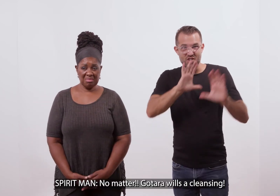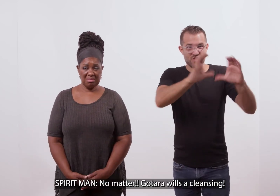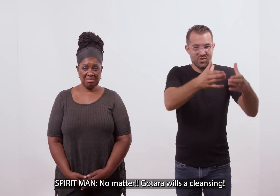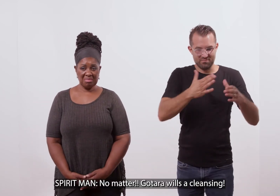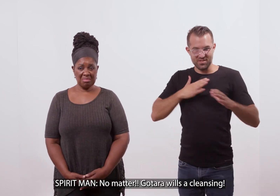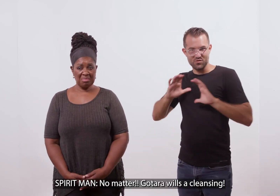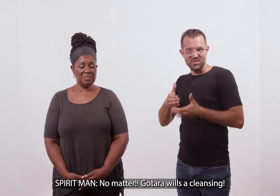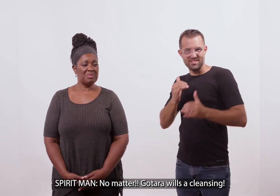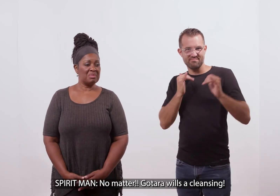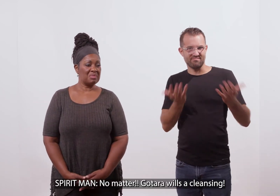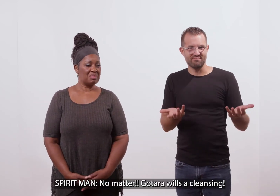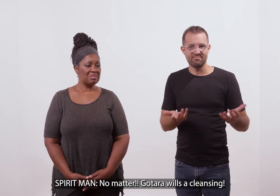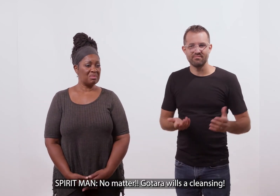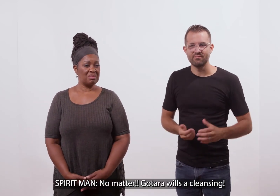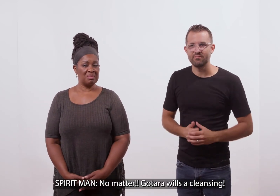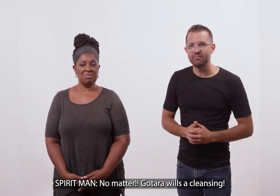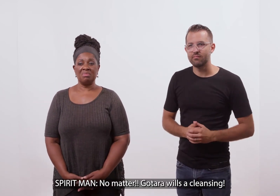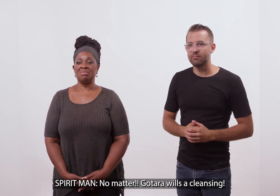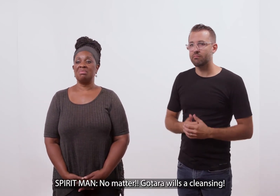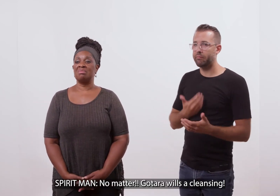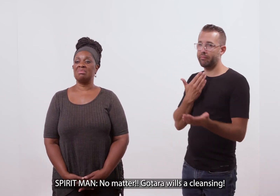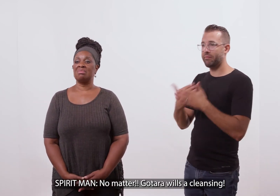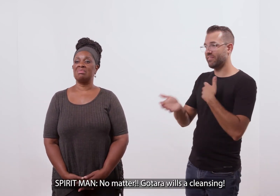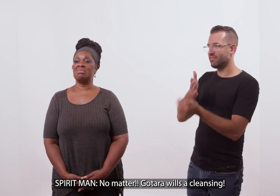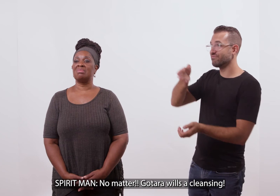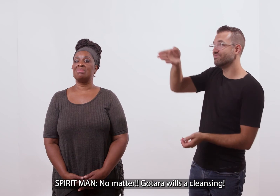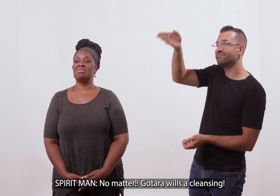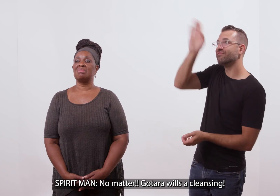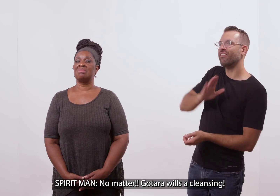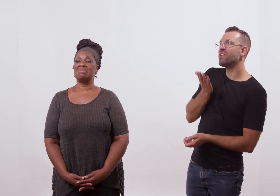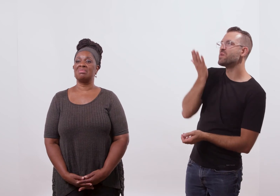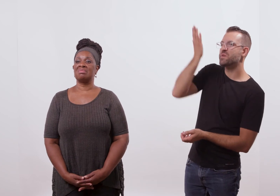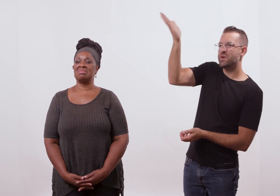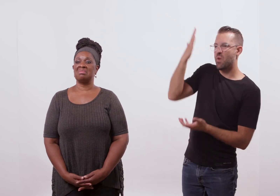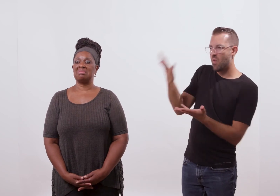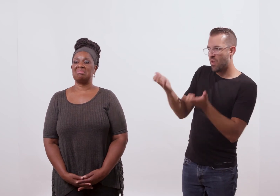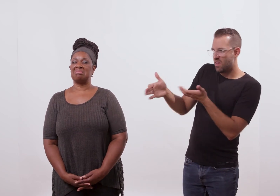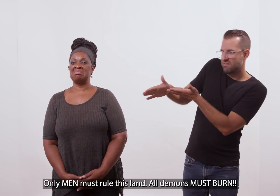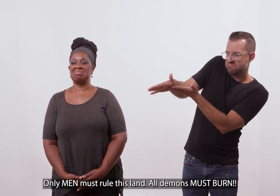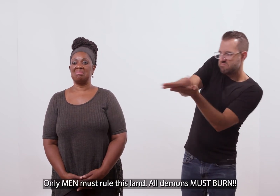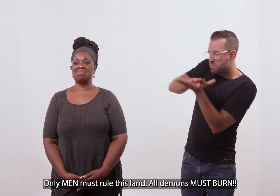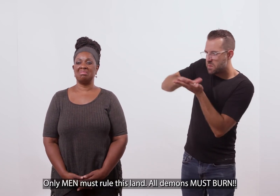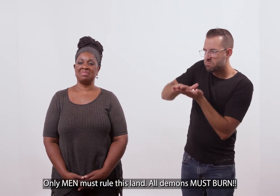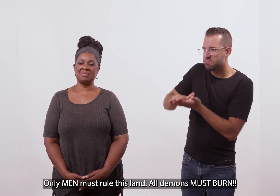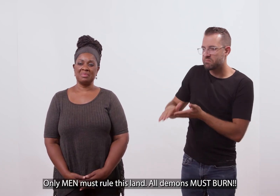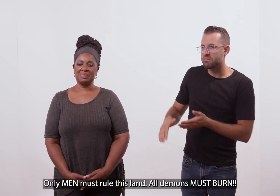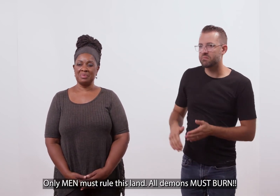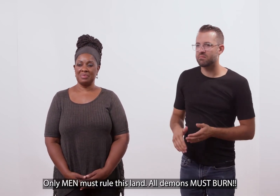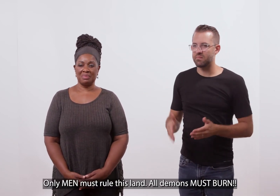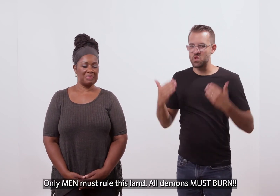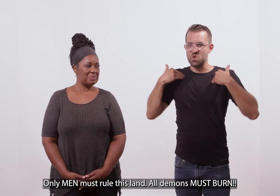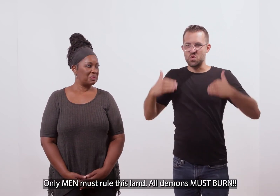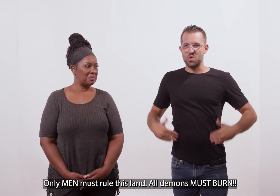No matter. Gotara wills a cleansing. Only men must rule